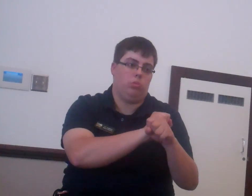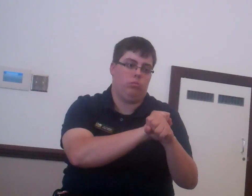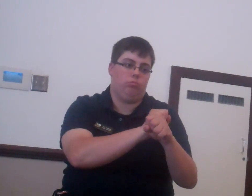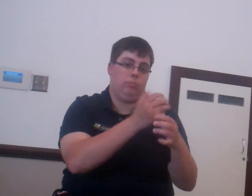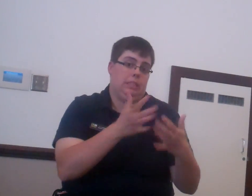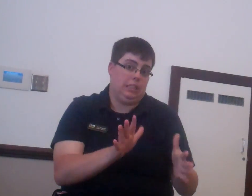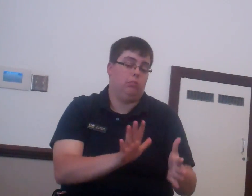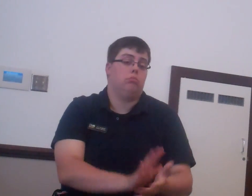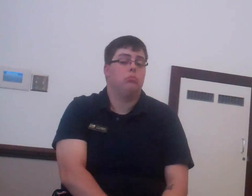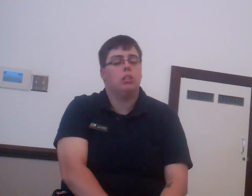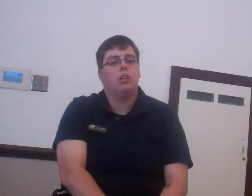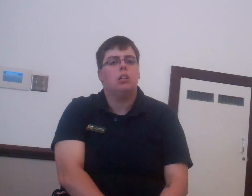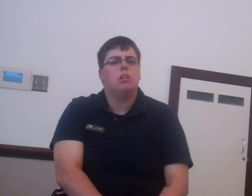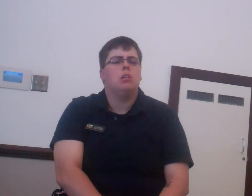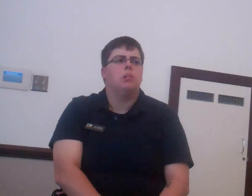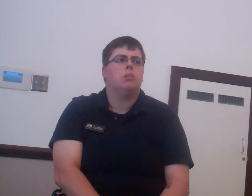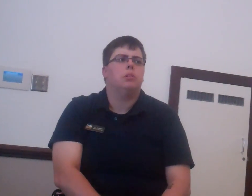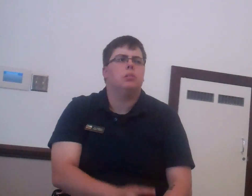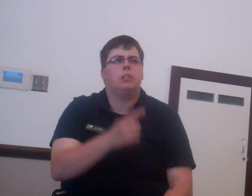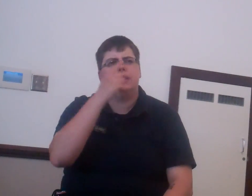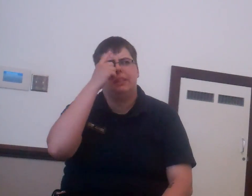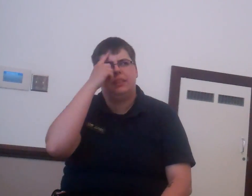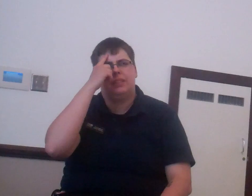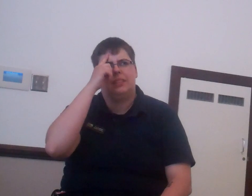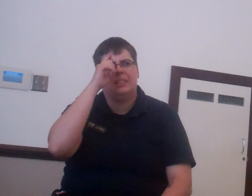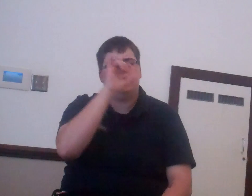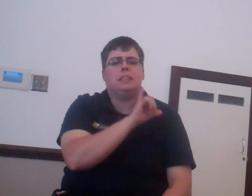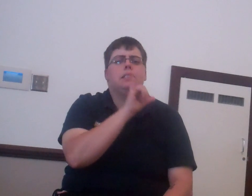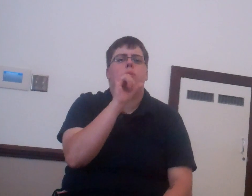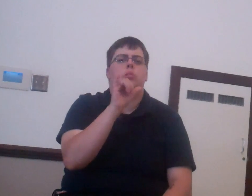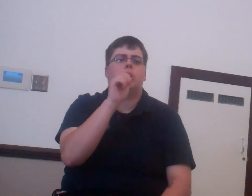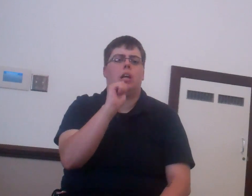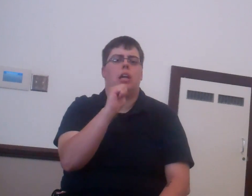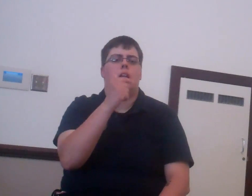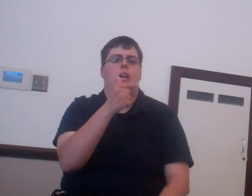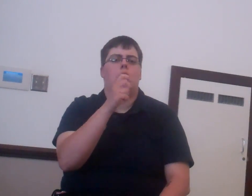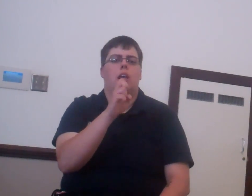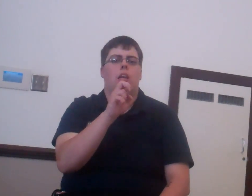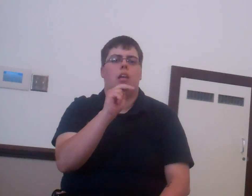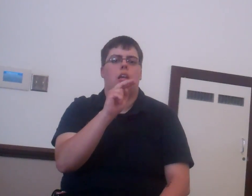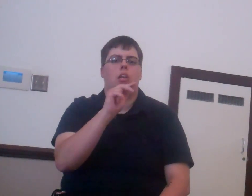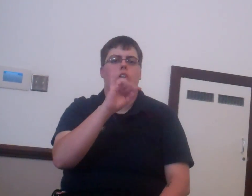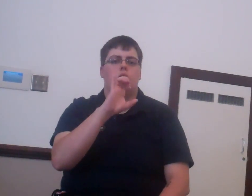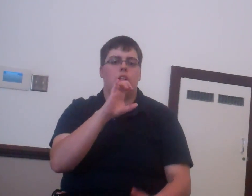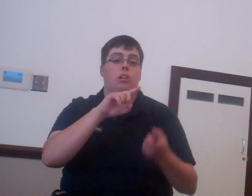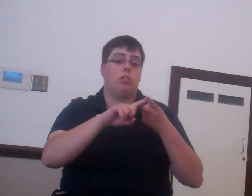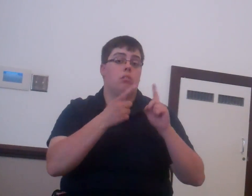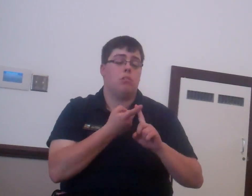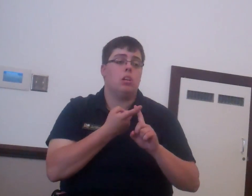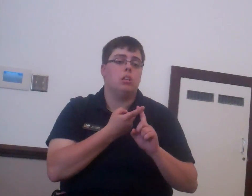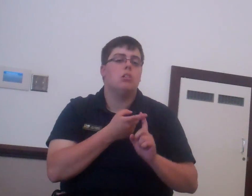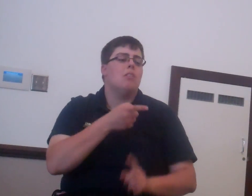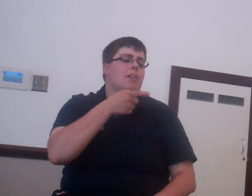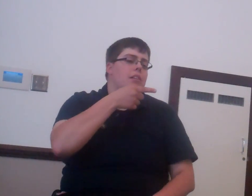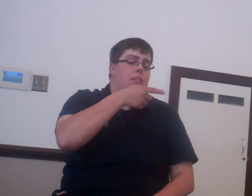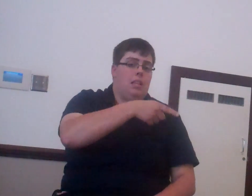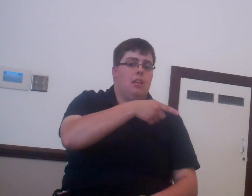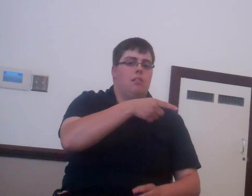sort of similar to agentic friends that we talked about last week, right? So this is a very kind of task-oriented type of